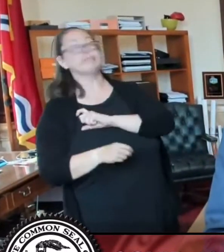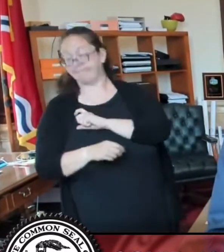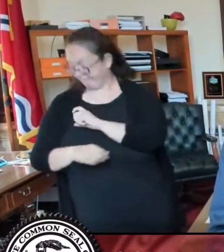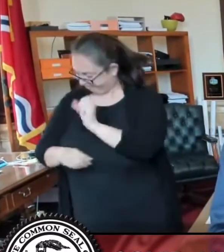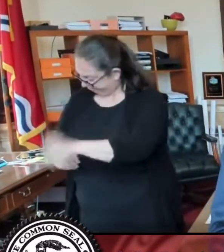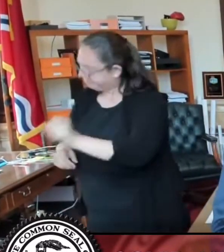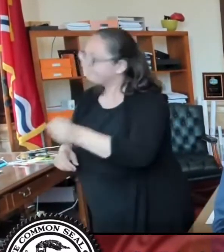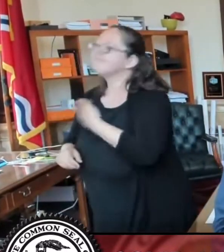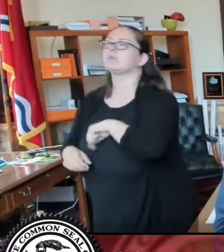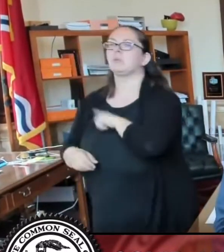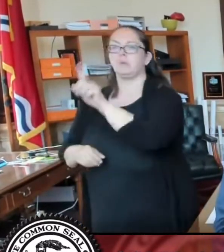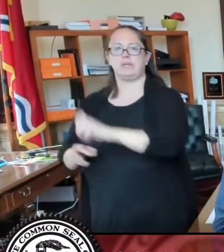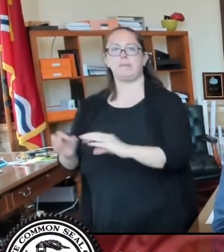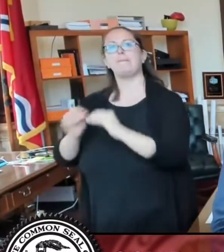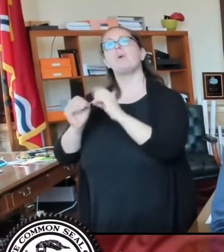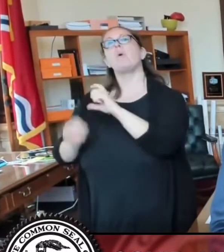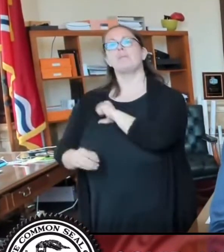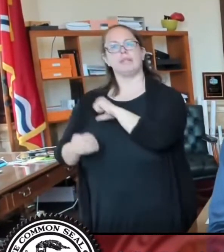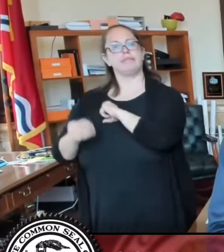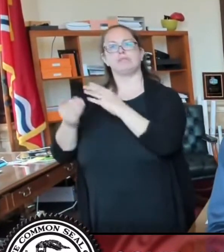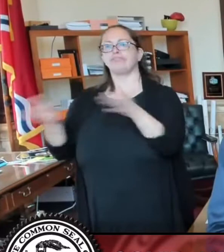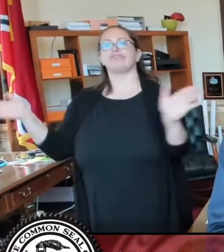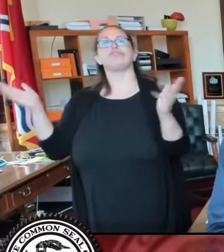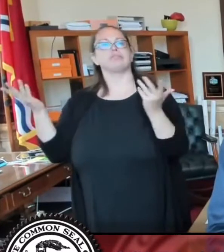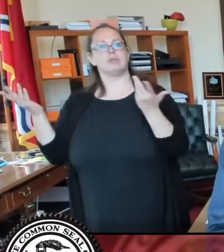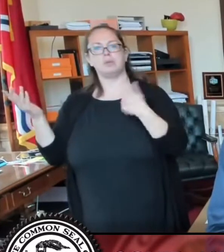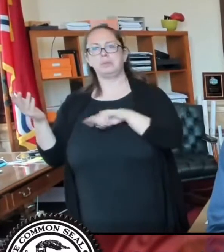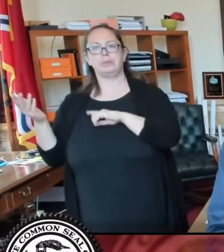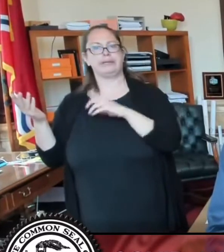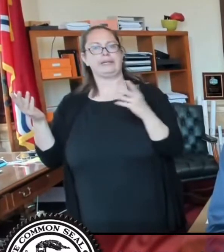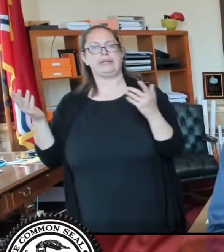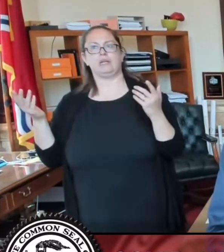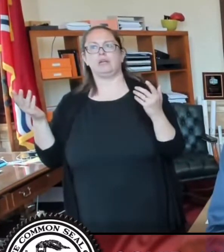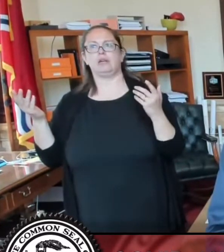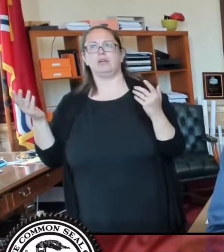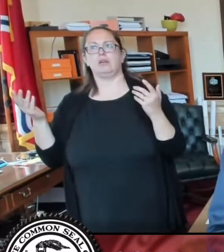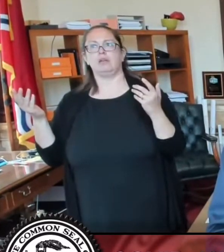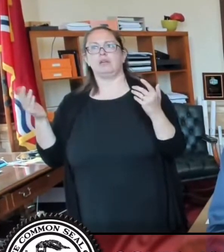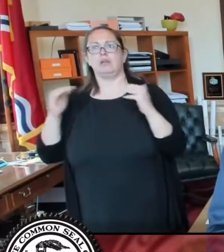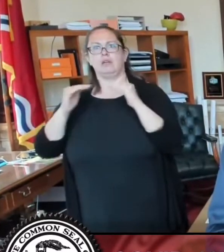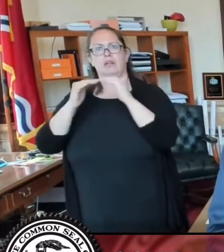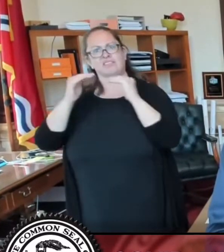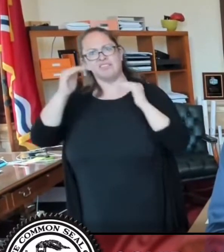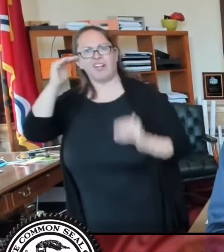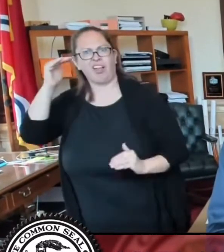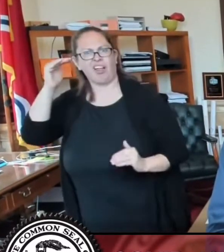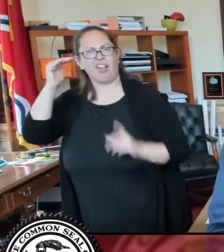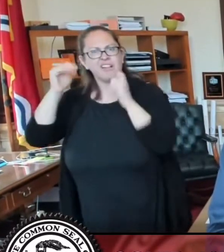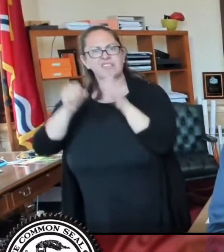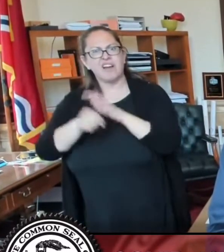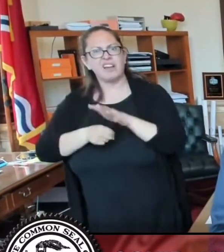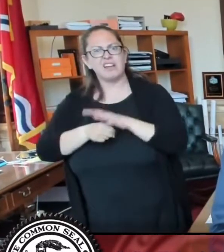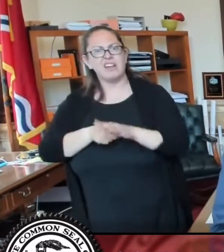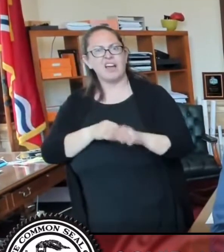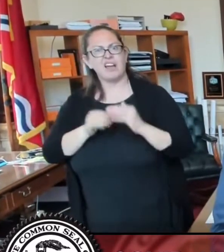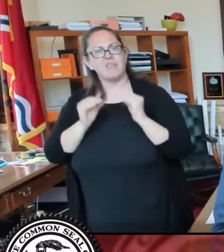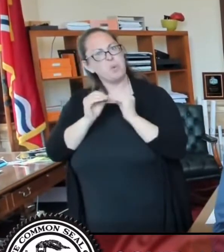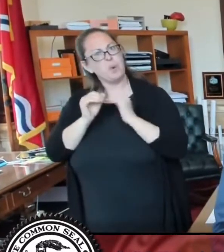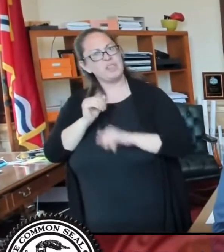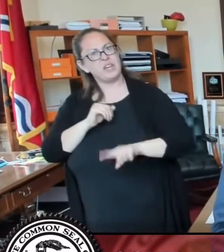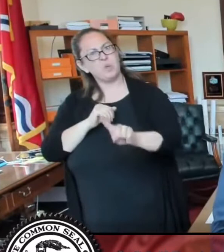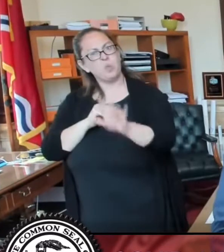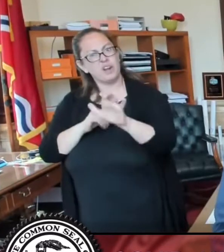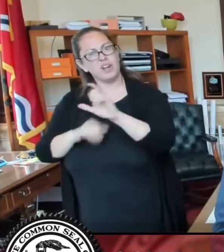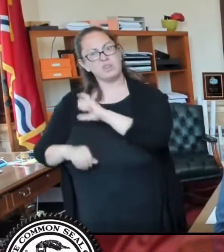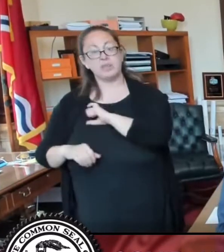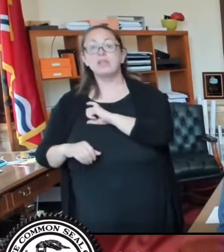officers. At any given time, we are down in excess of 100 officers. So we absolutely need more